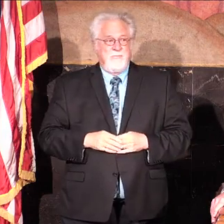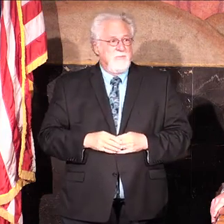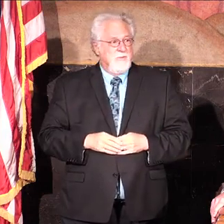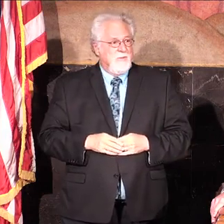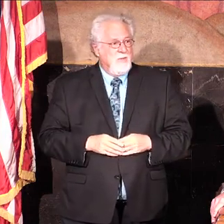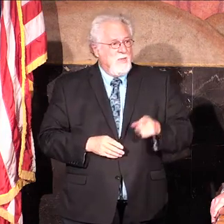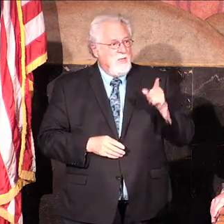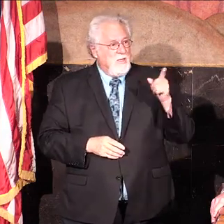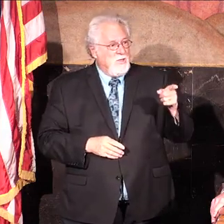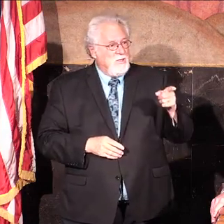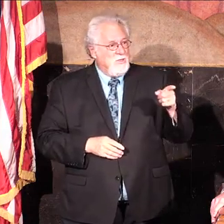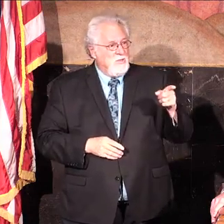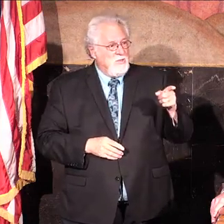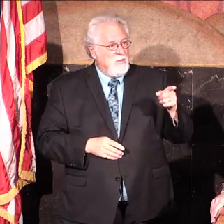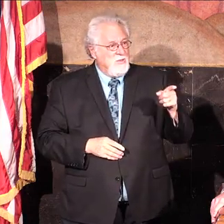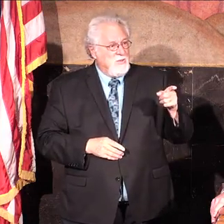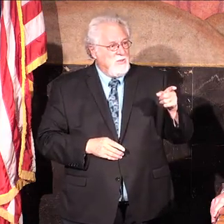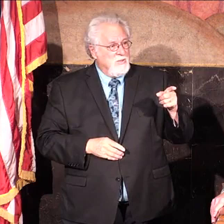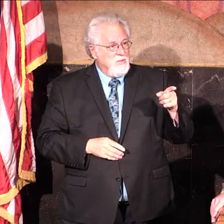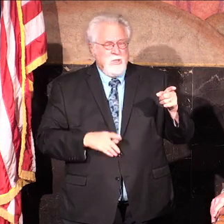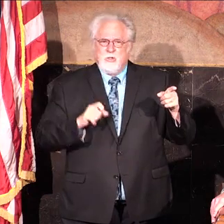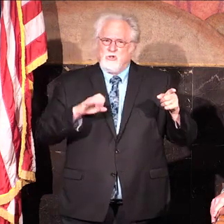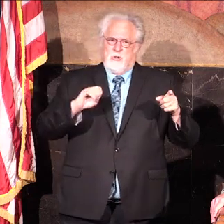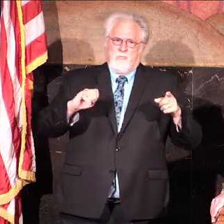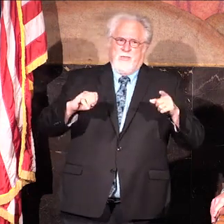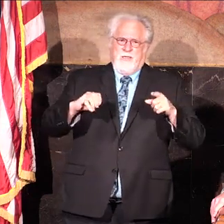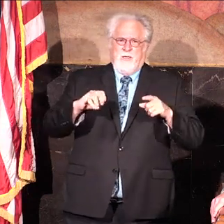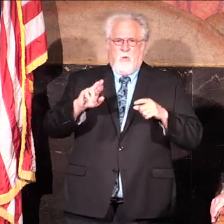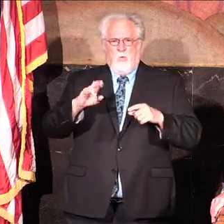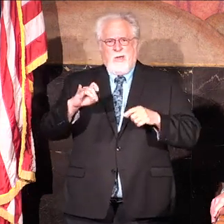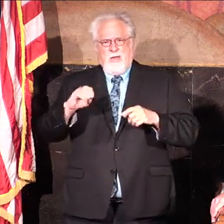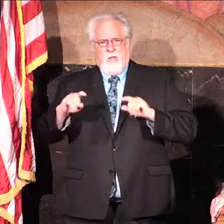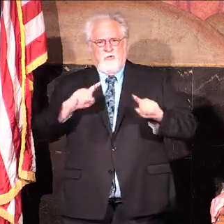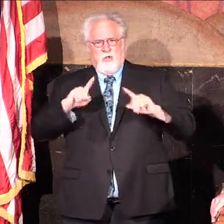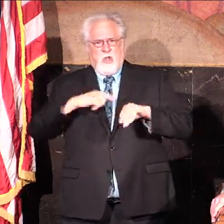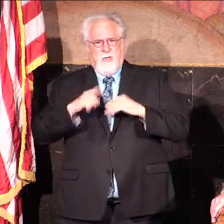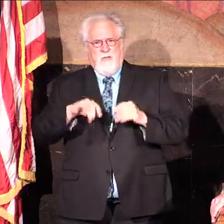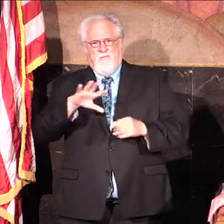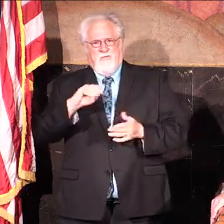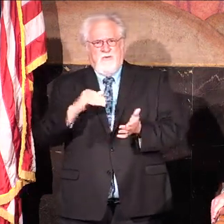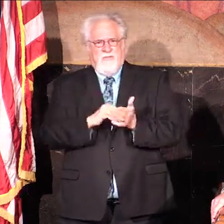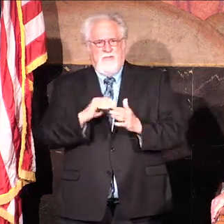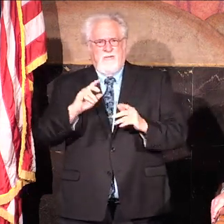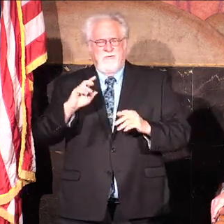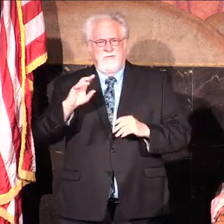Should they be on the radio talking about 50,000 fans at Tiger Stadium?